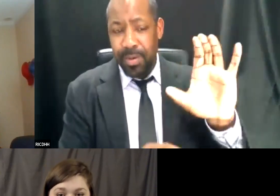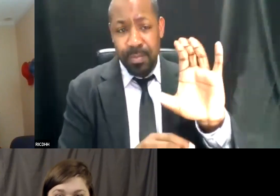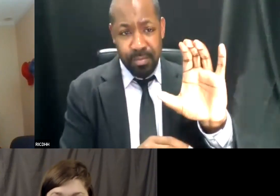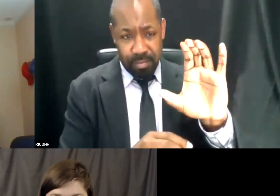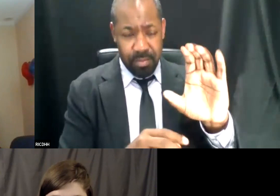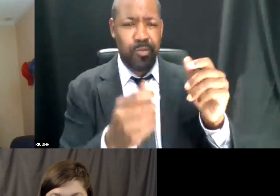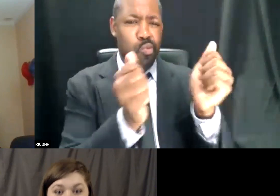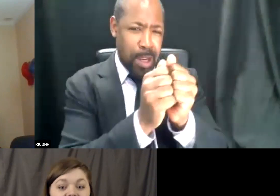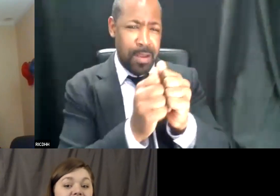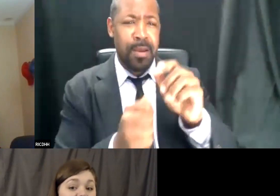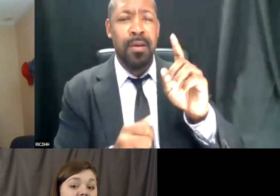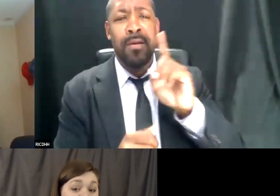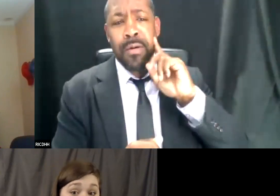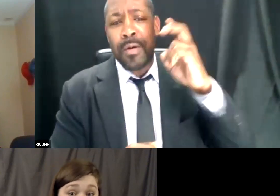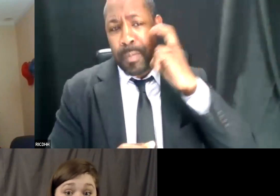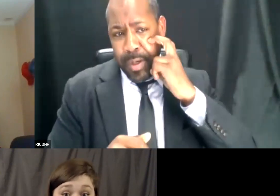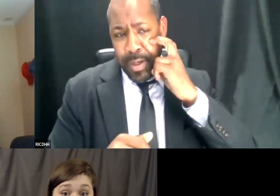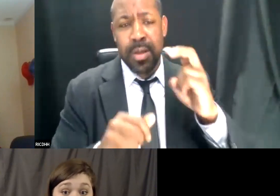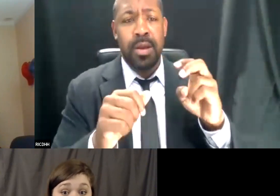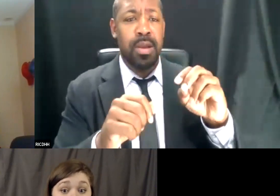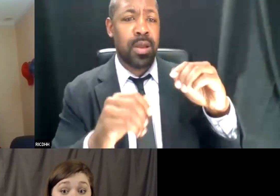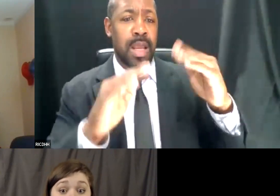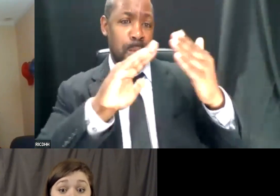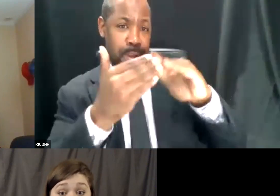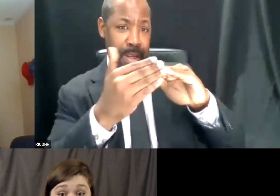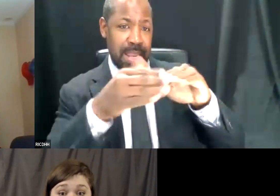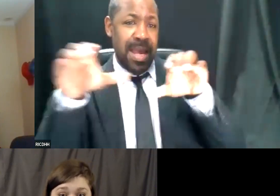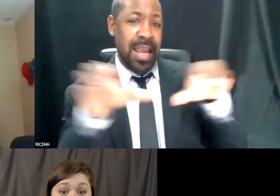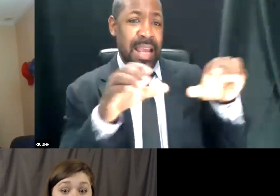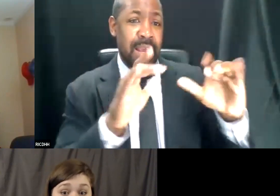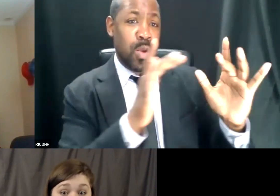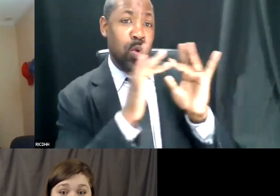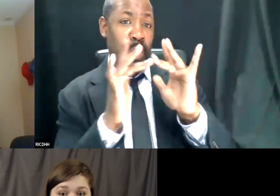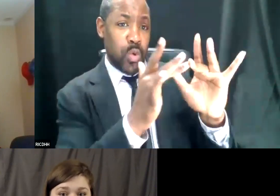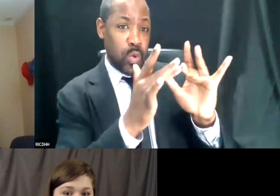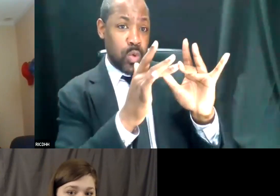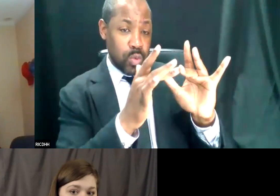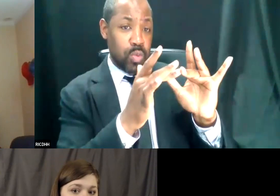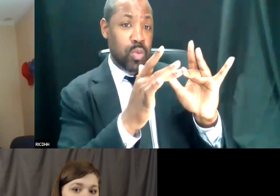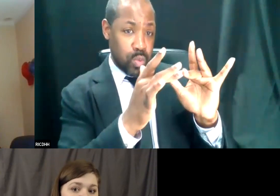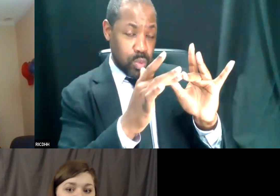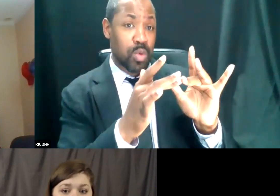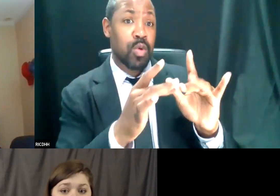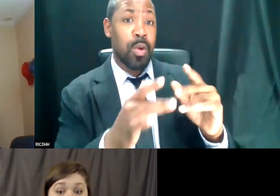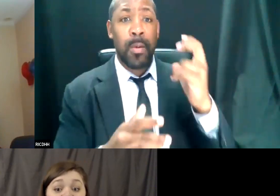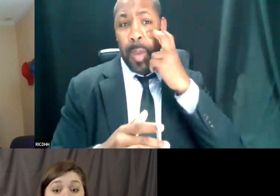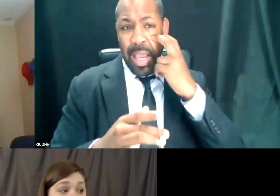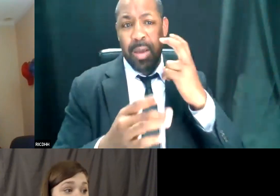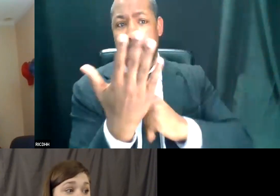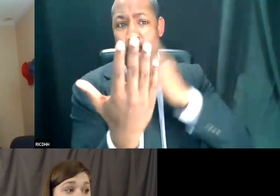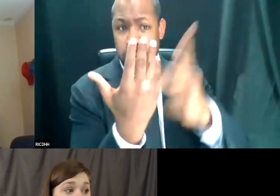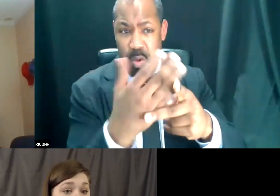from the Deaf Inc. and deaf-blind community in the